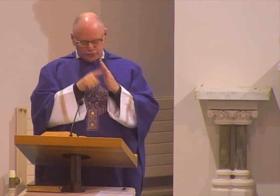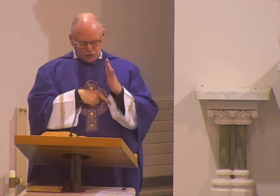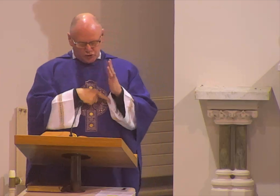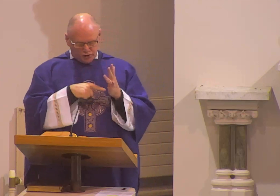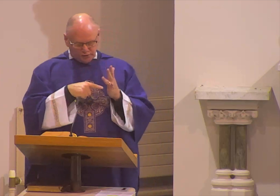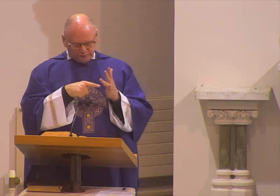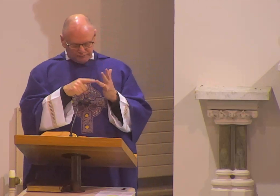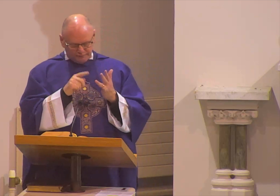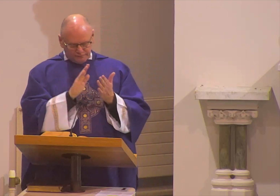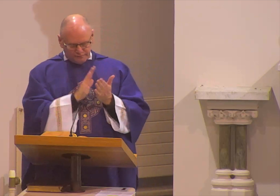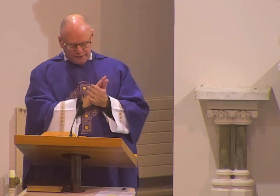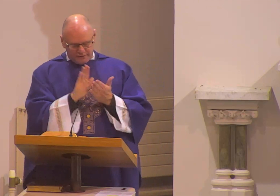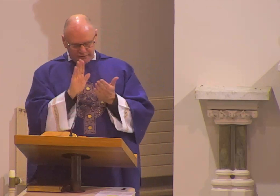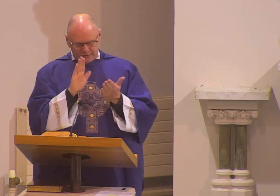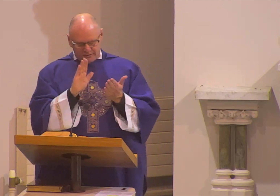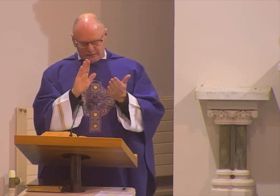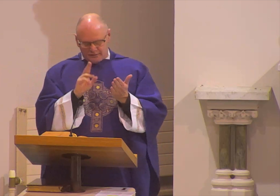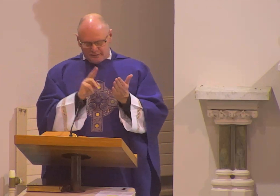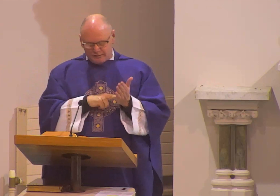to John,